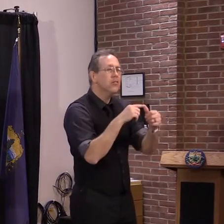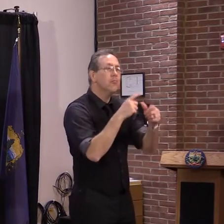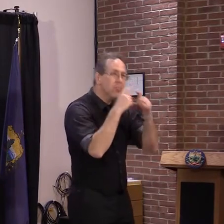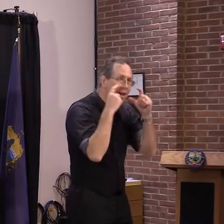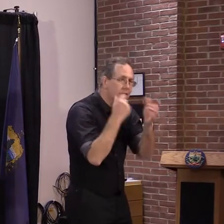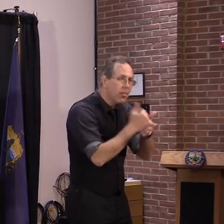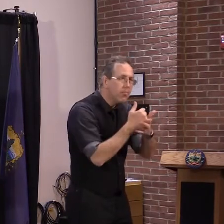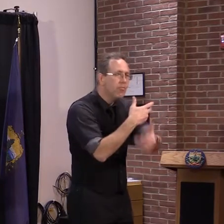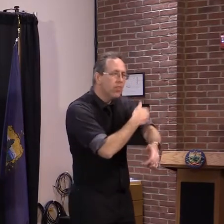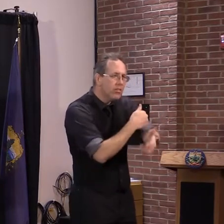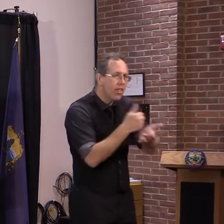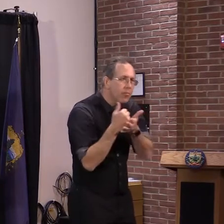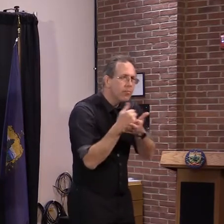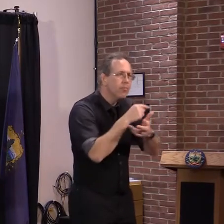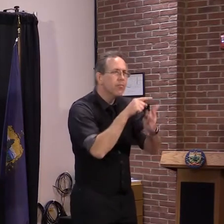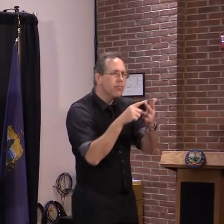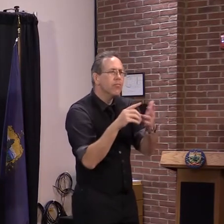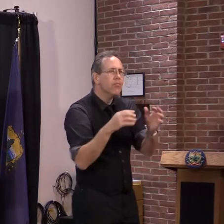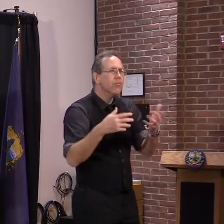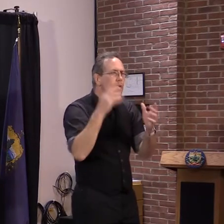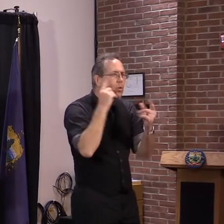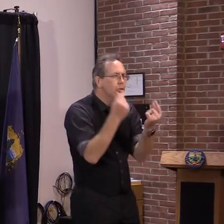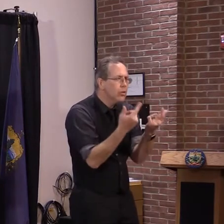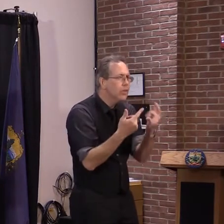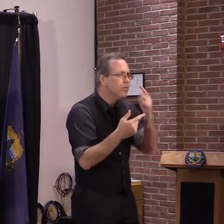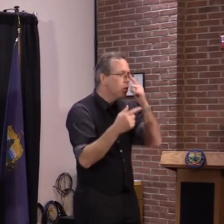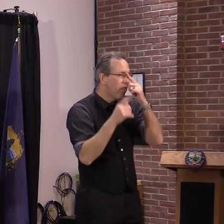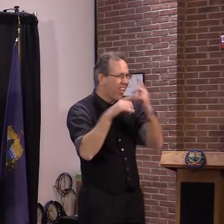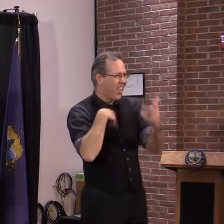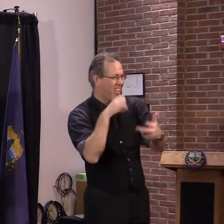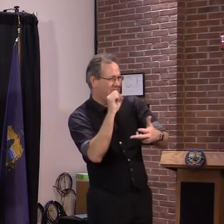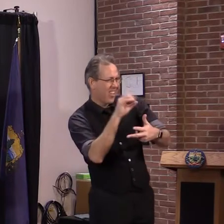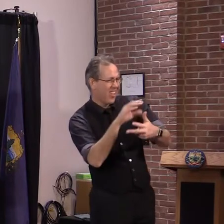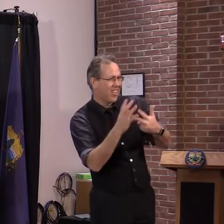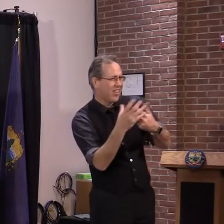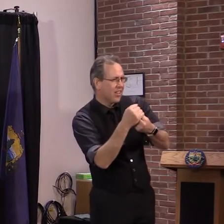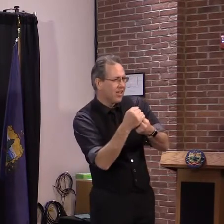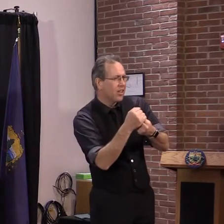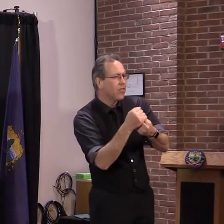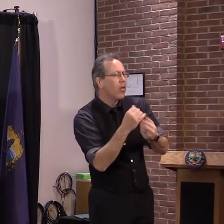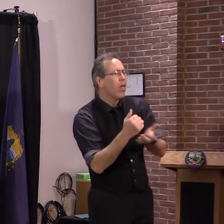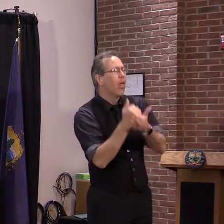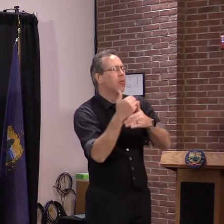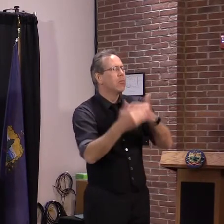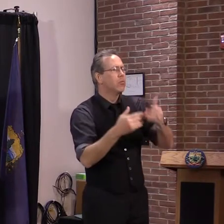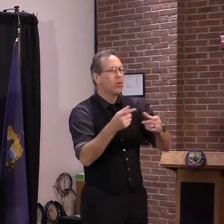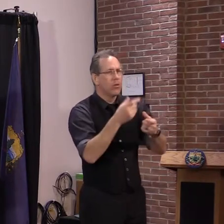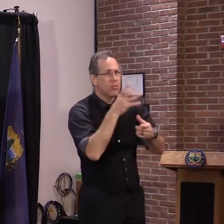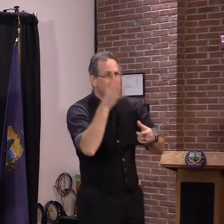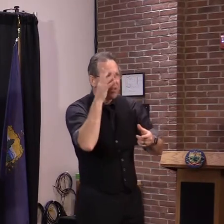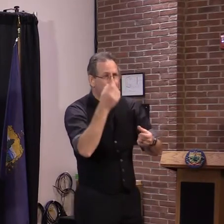one direction or another, but it's an integration of a lot of information together.